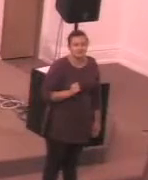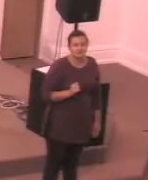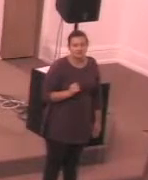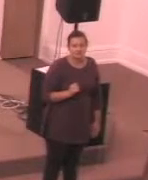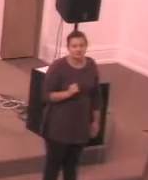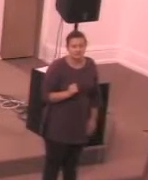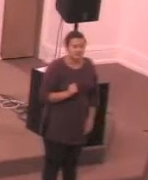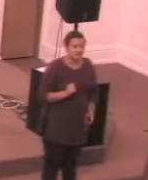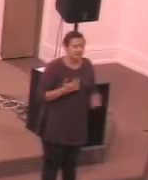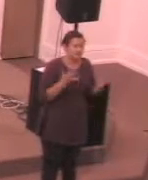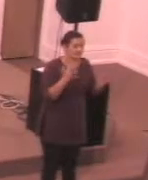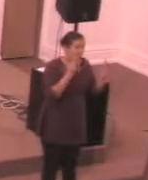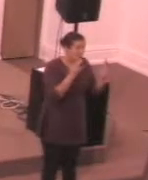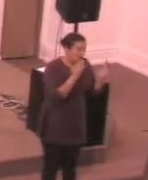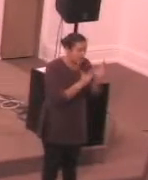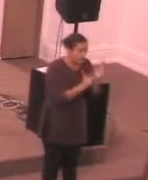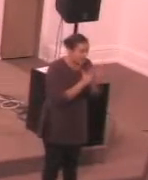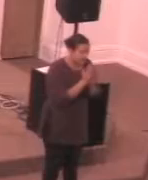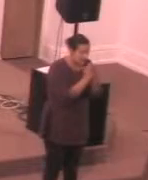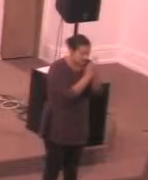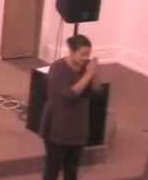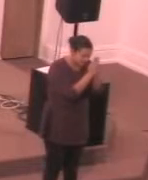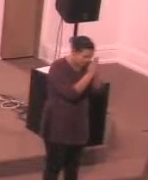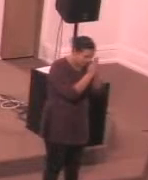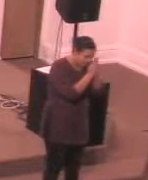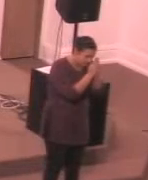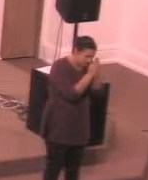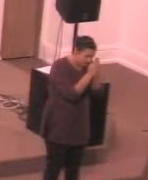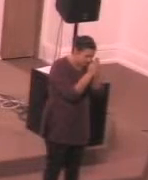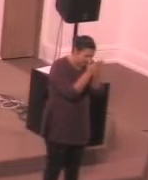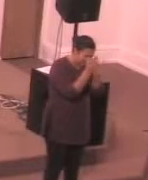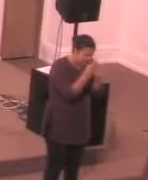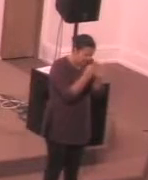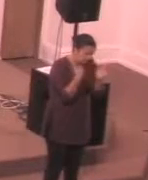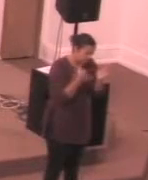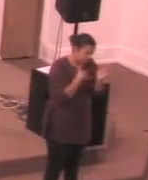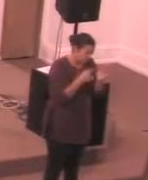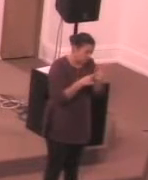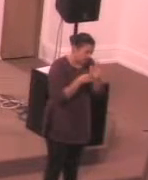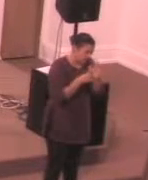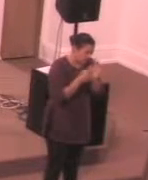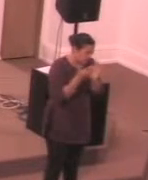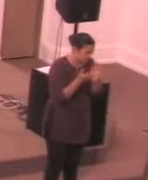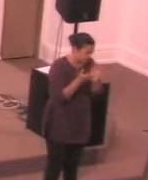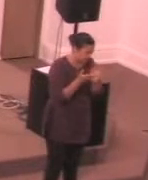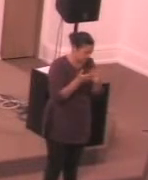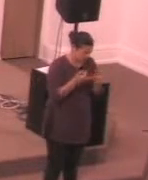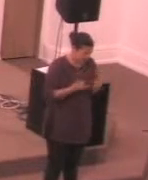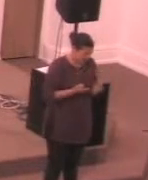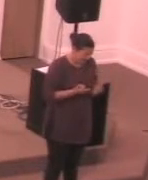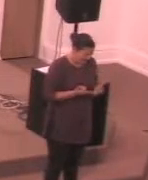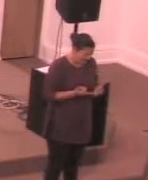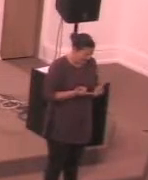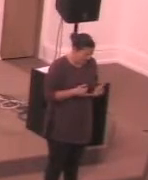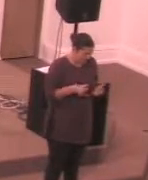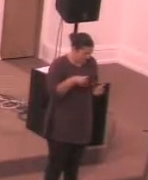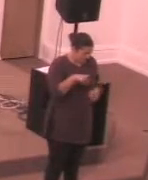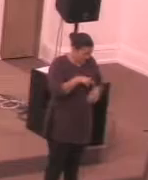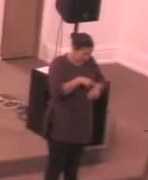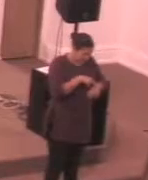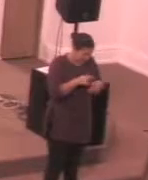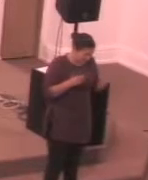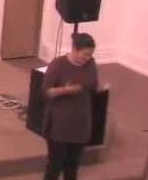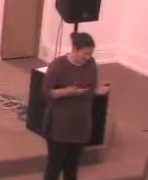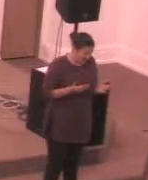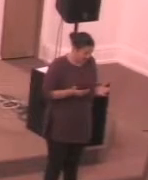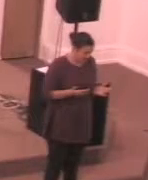alone. Praise you, Jesus. God, we need you so bad. In the middle of this time, when we're here,